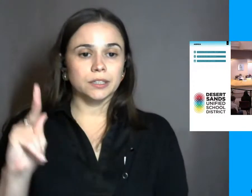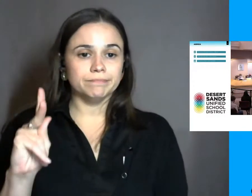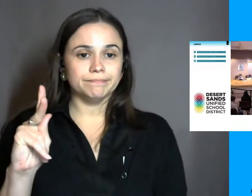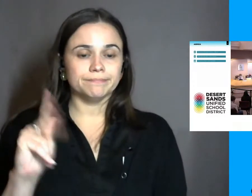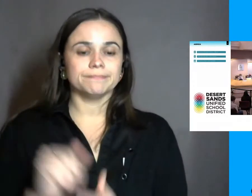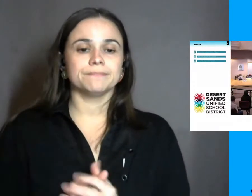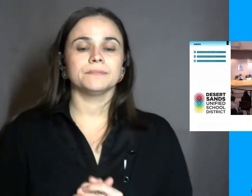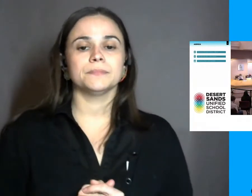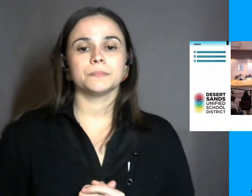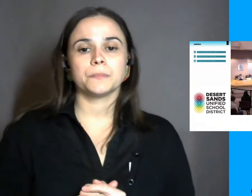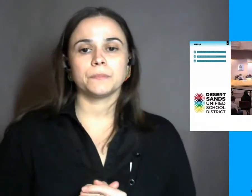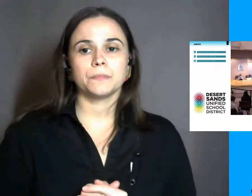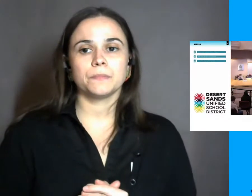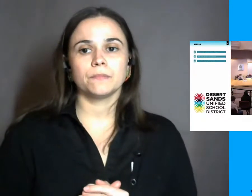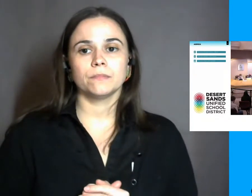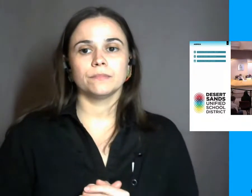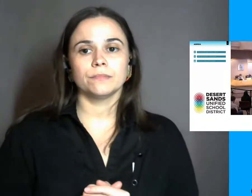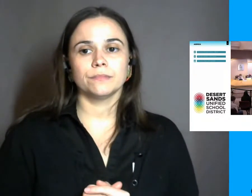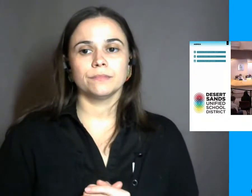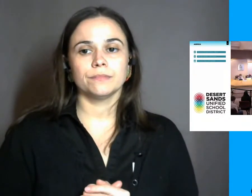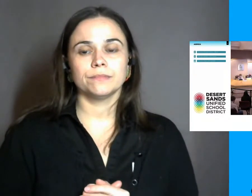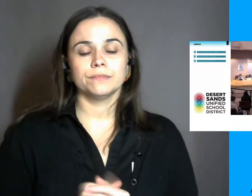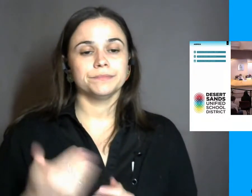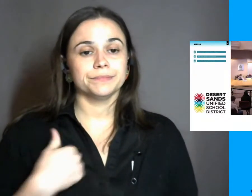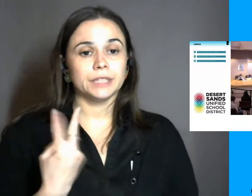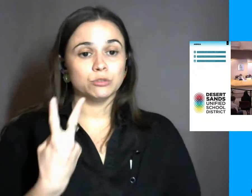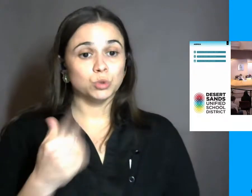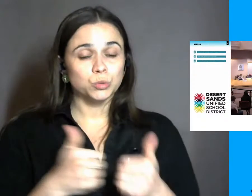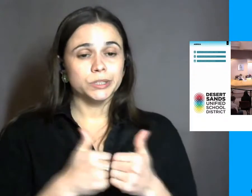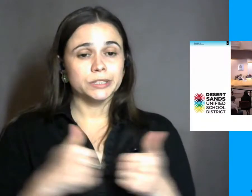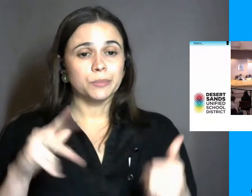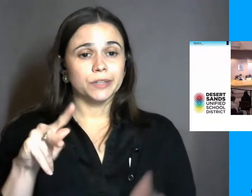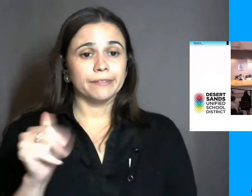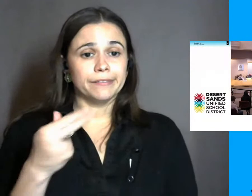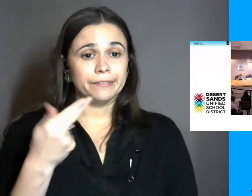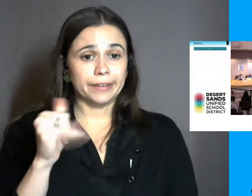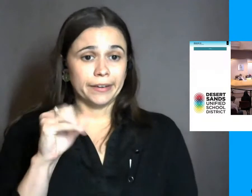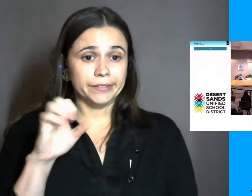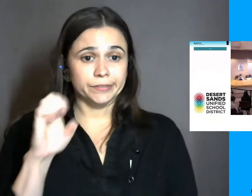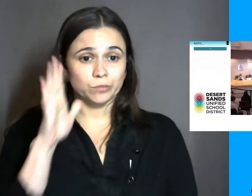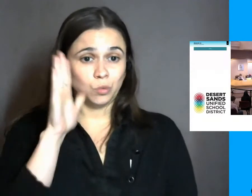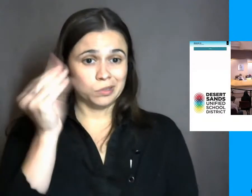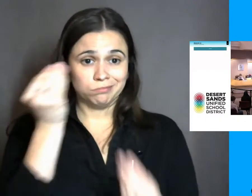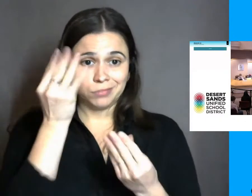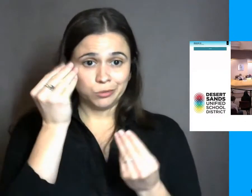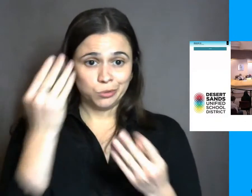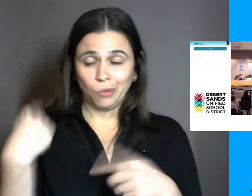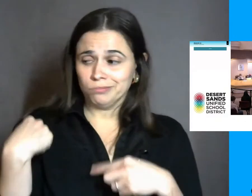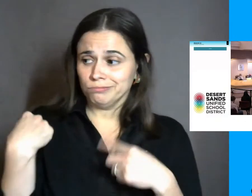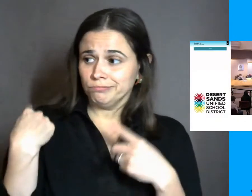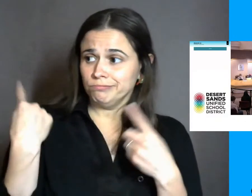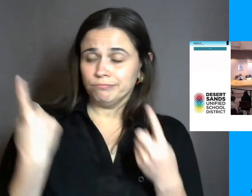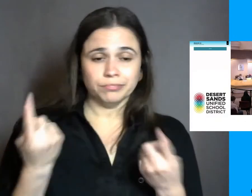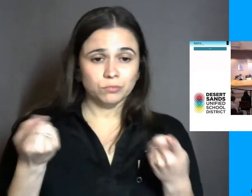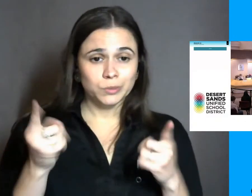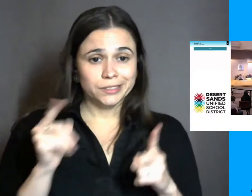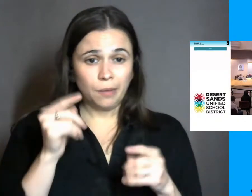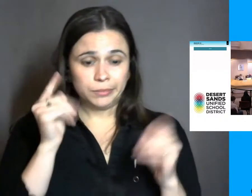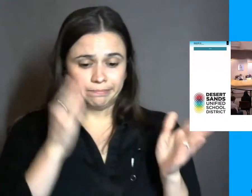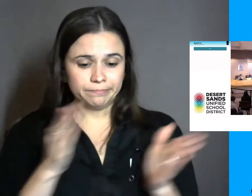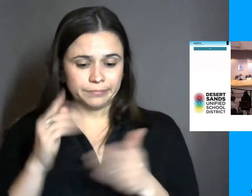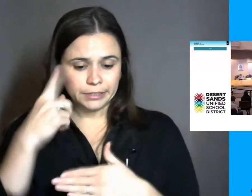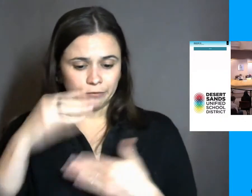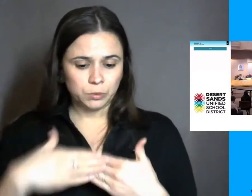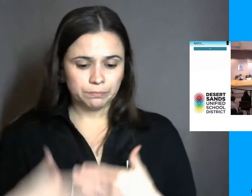phase 2 and phase 3 of Measure KK and where we are today. So just a brief overview, as Superintendent